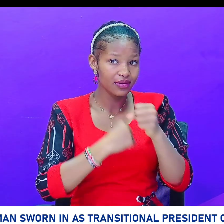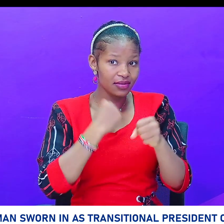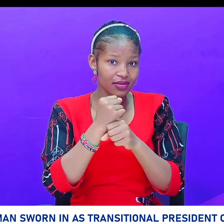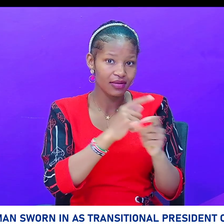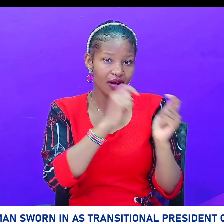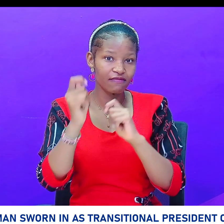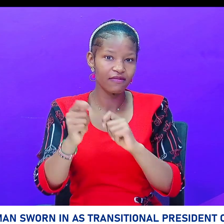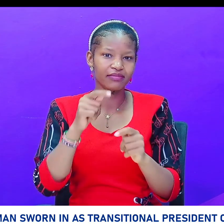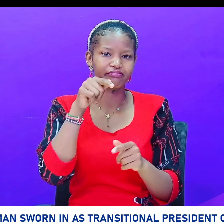transition period.